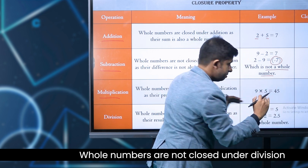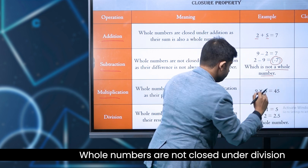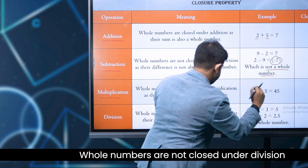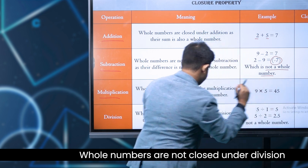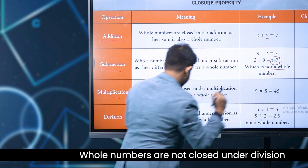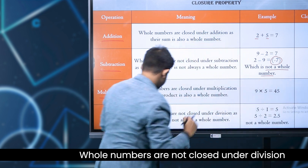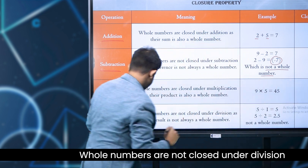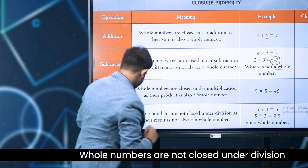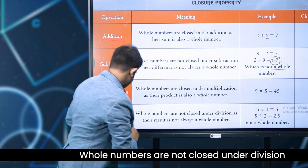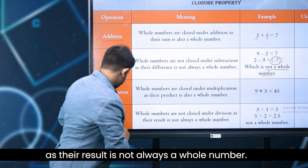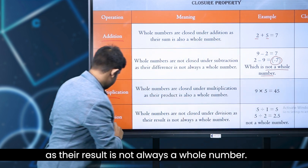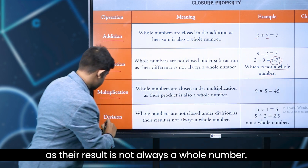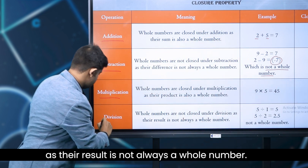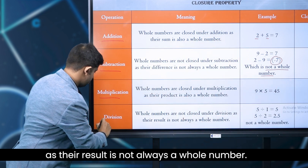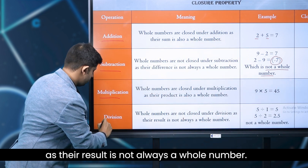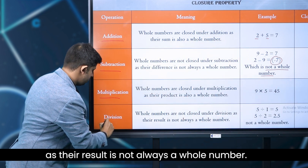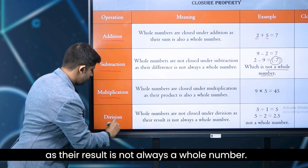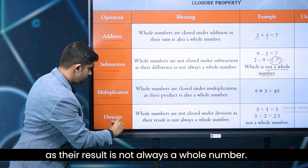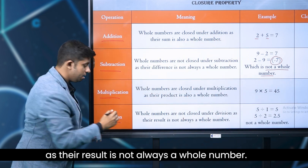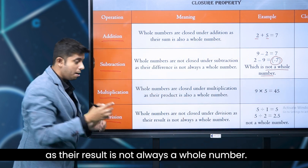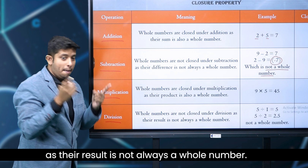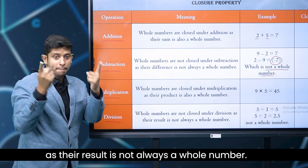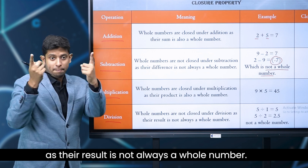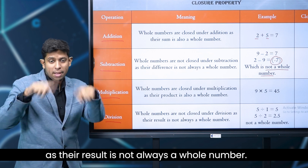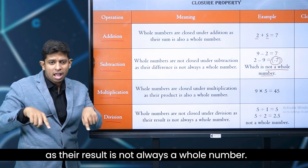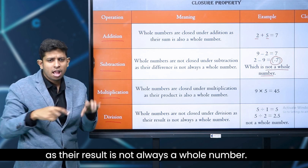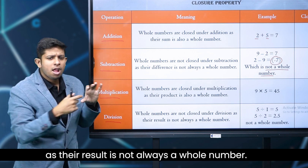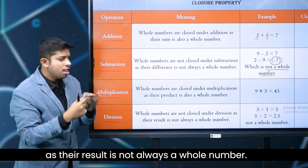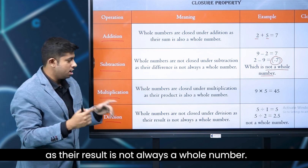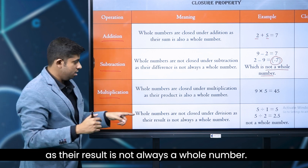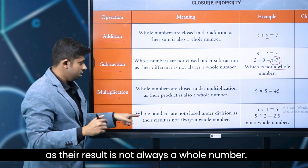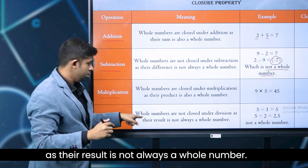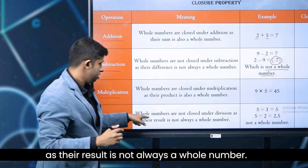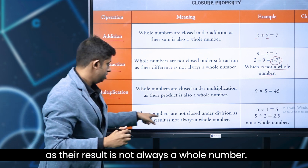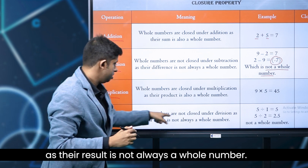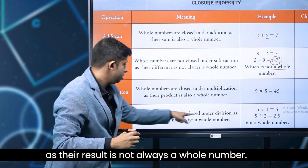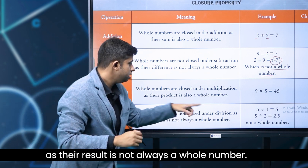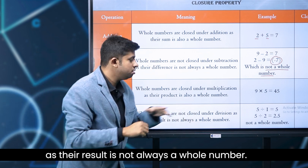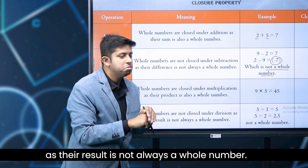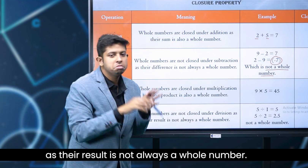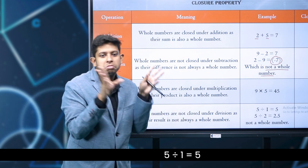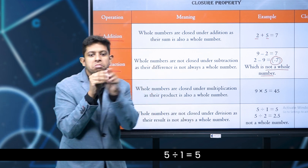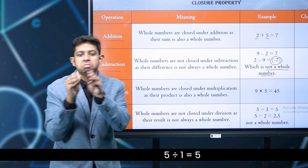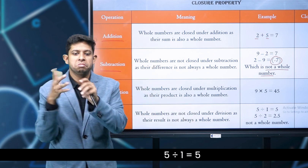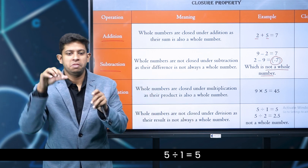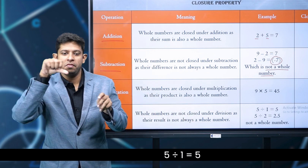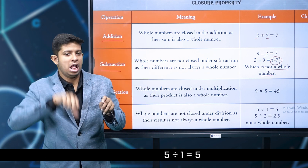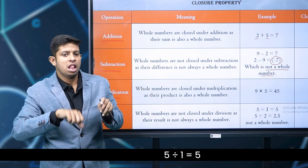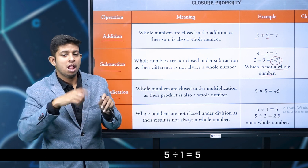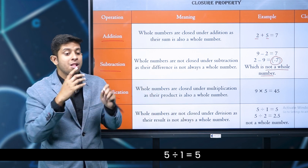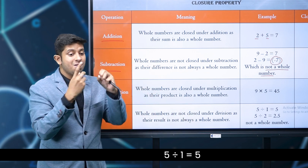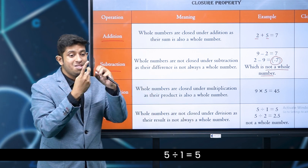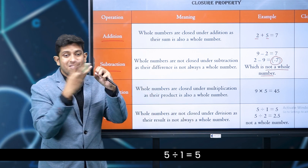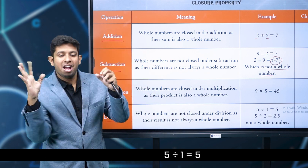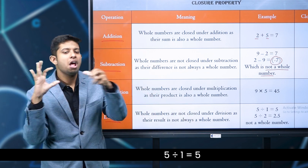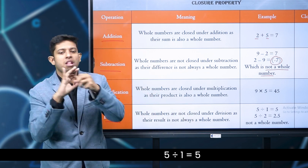not closed under division as their result is not always a whole number. 5 divided by 1 is equal to 5.